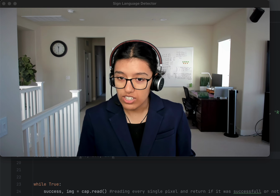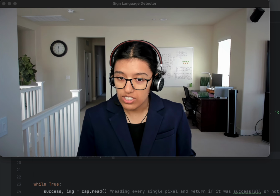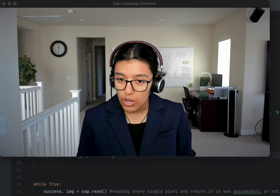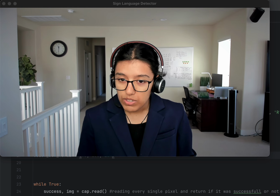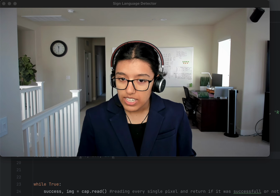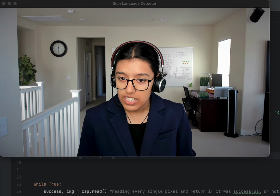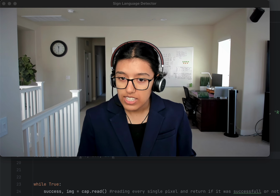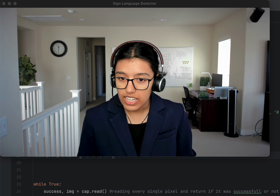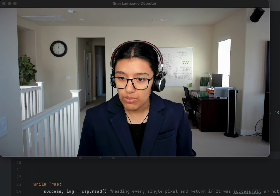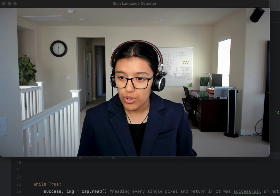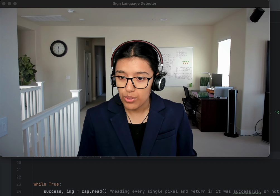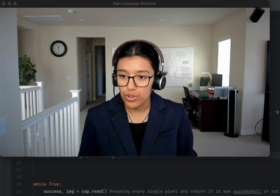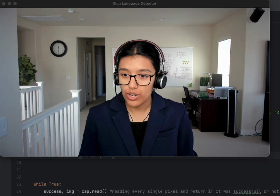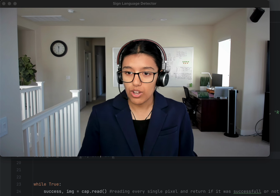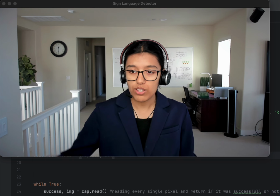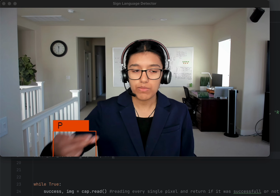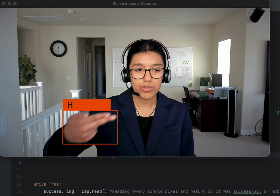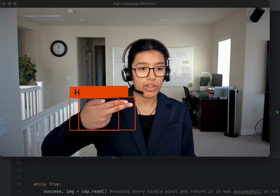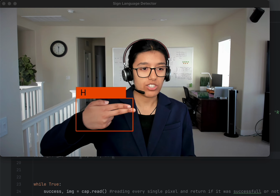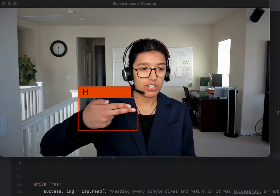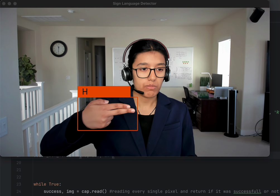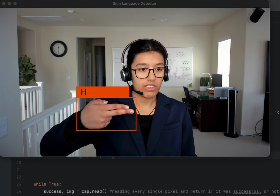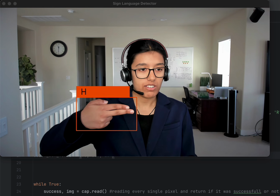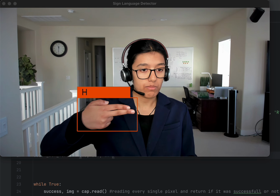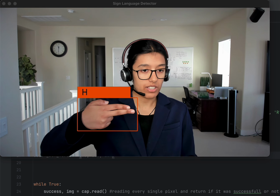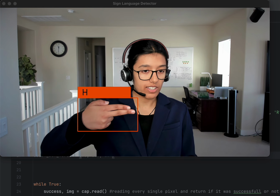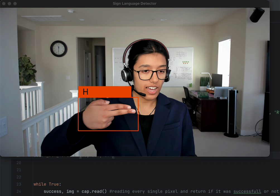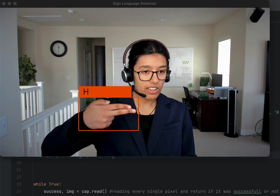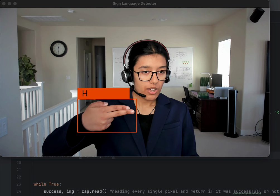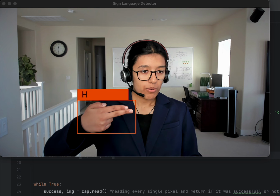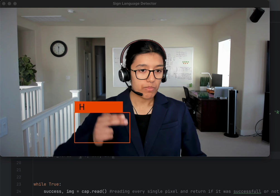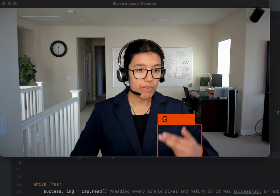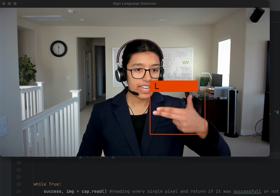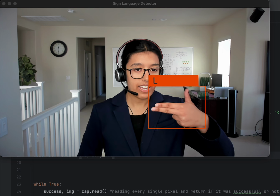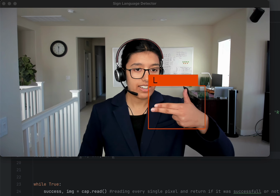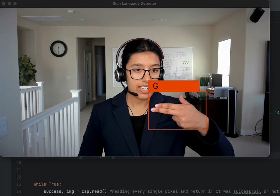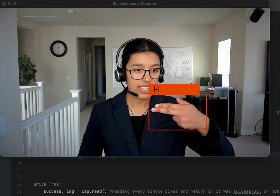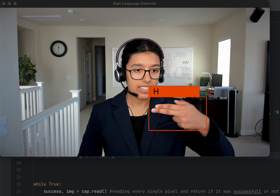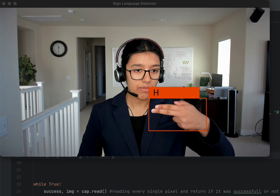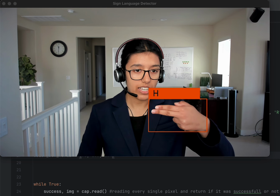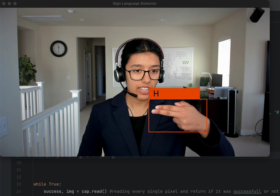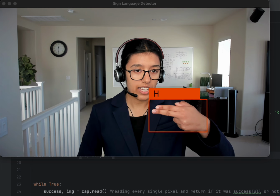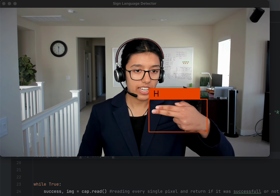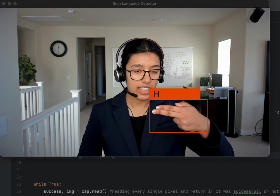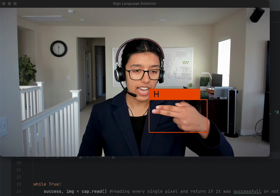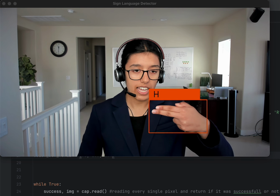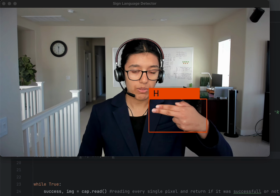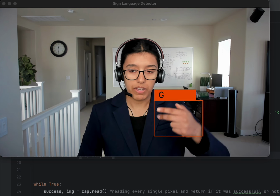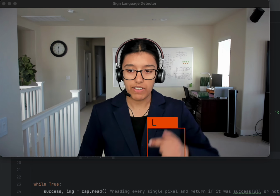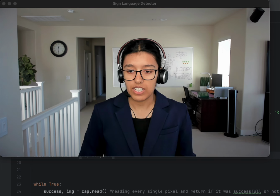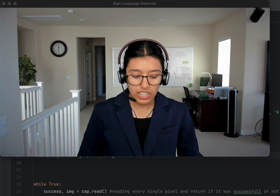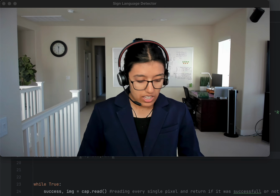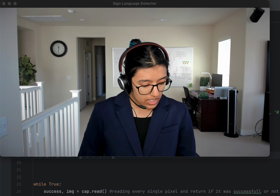H is, once again, second row, third column. So H is going to be something like that with my right hand and something like that